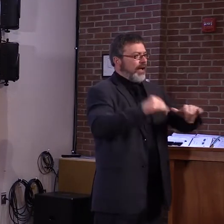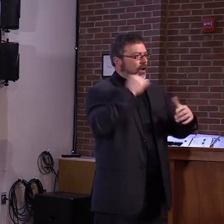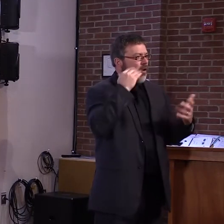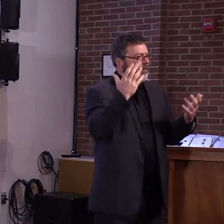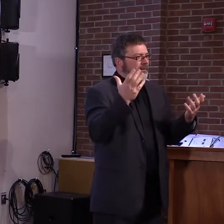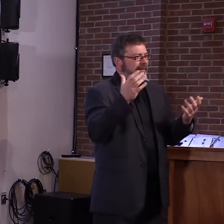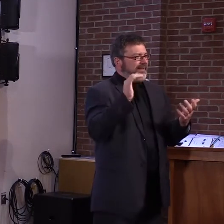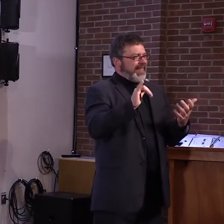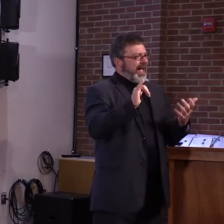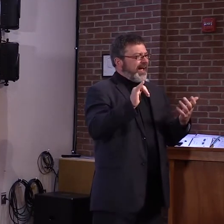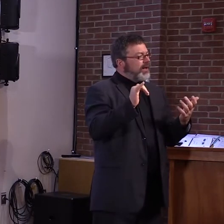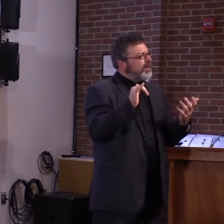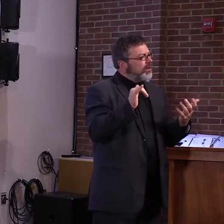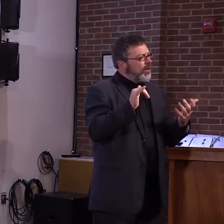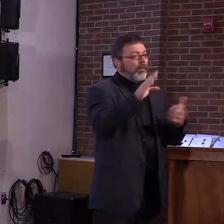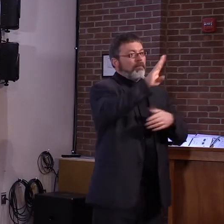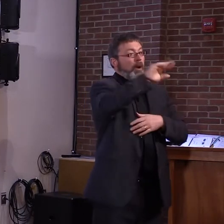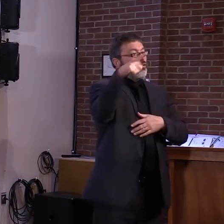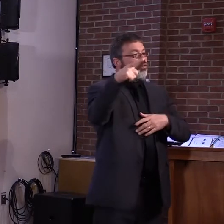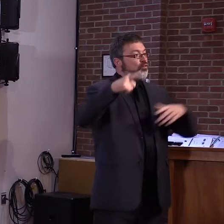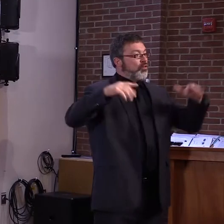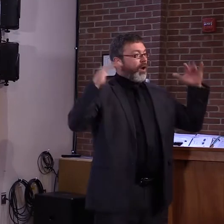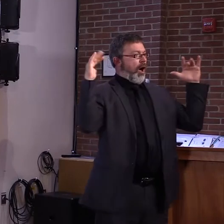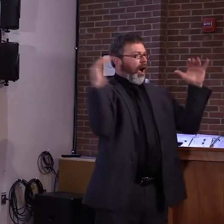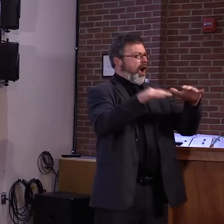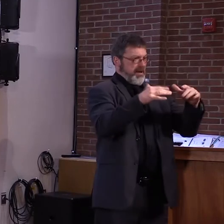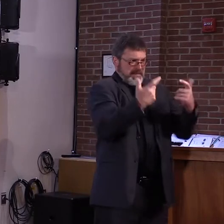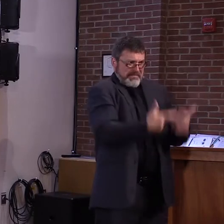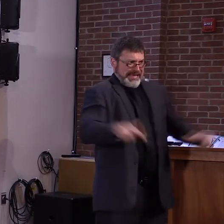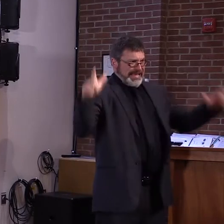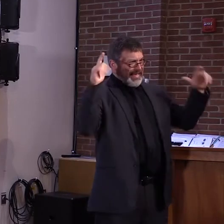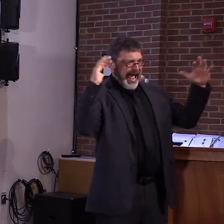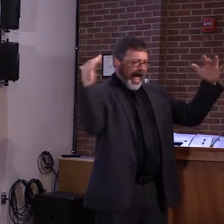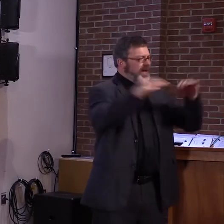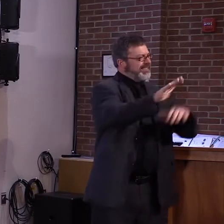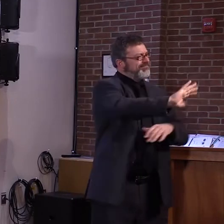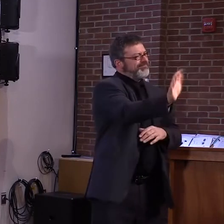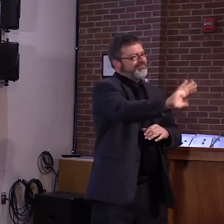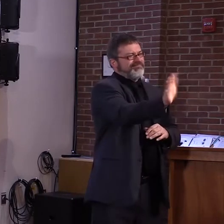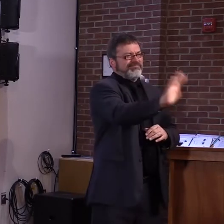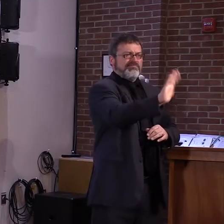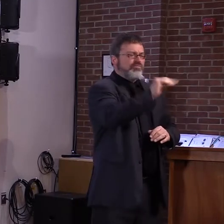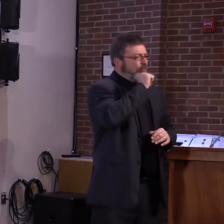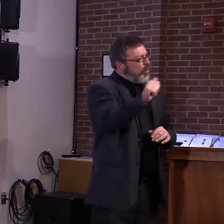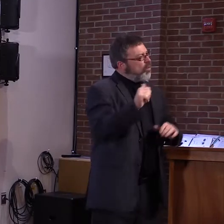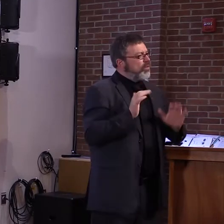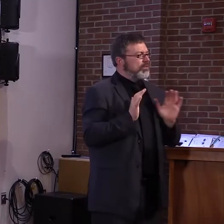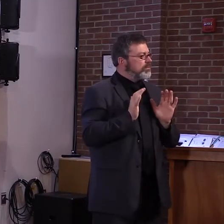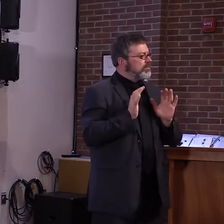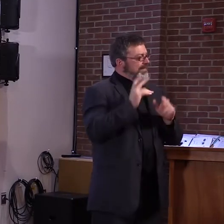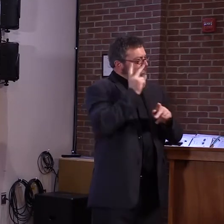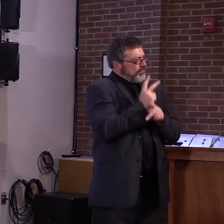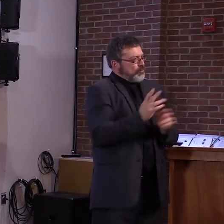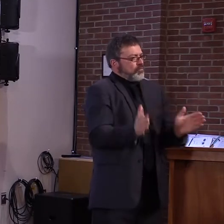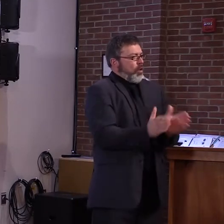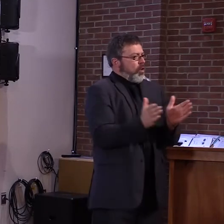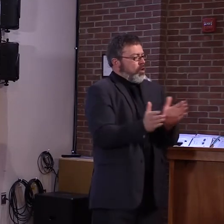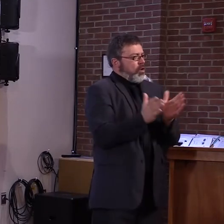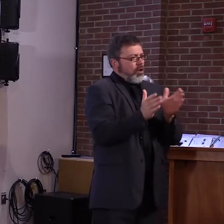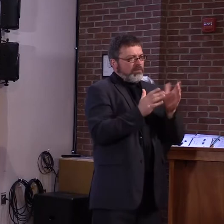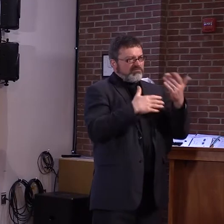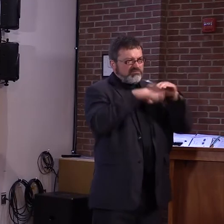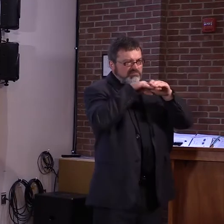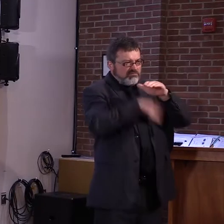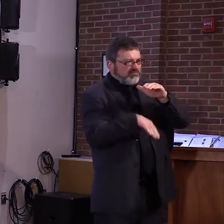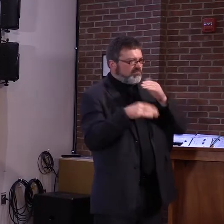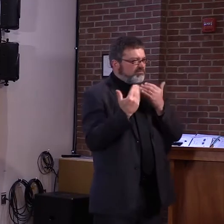weekend. We'll be continuing our investigation and we'll keep the communities and local officials informed of our progress and